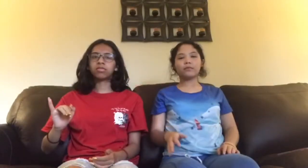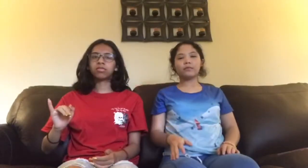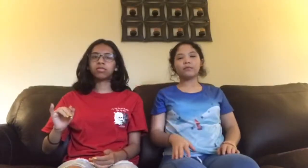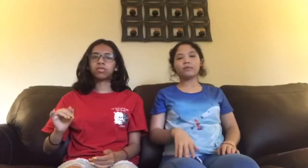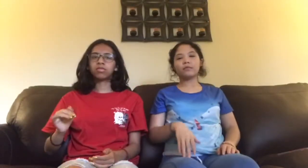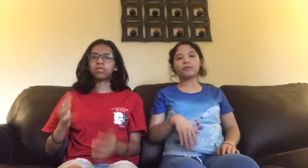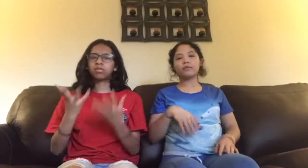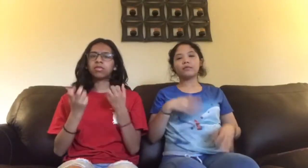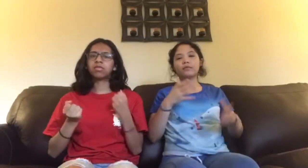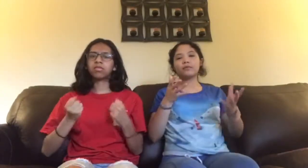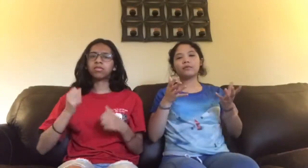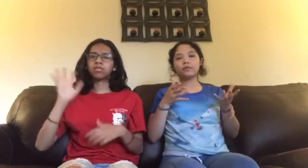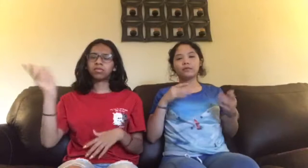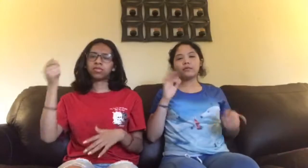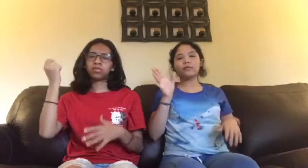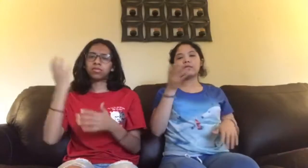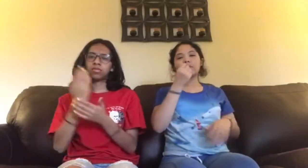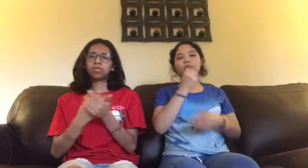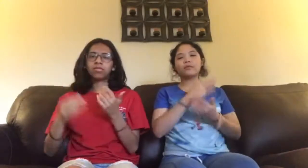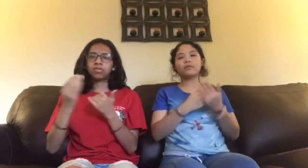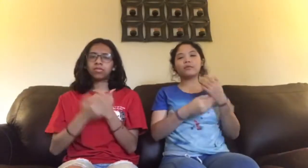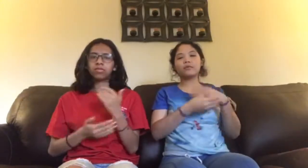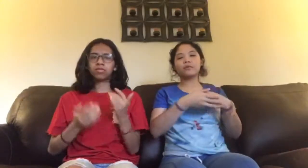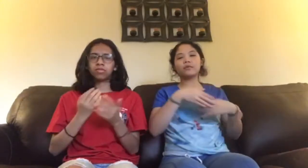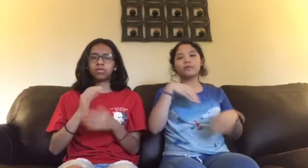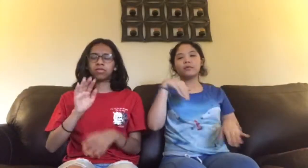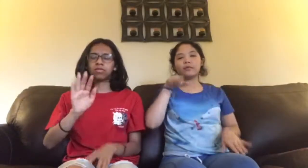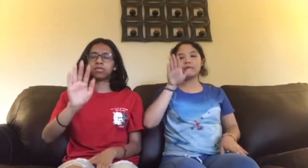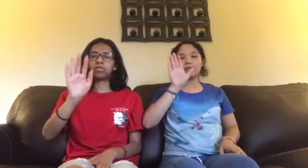I wanna hold your hand